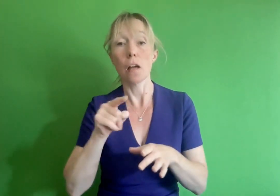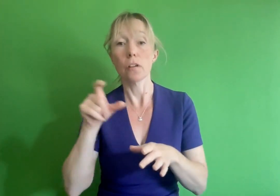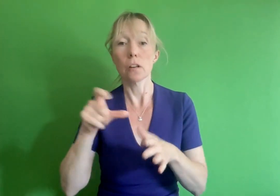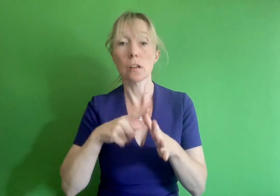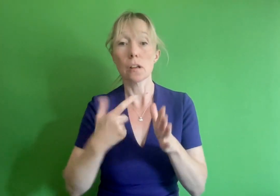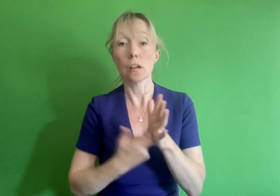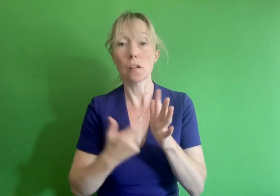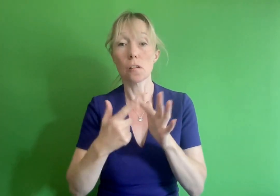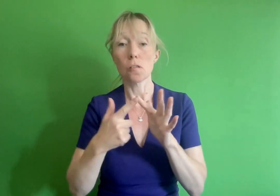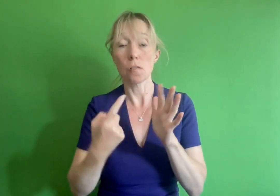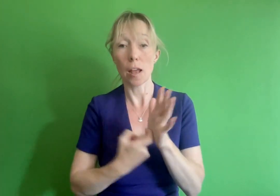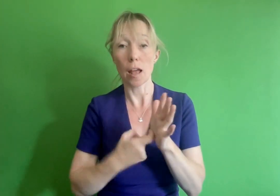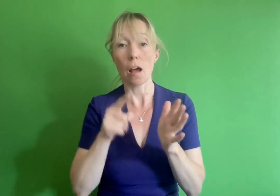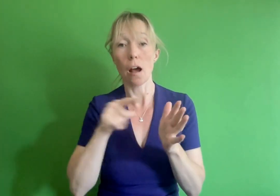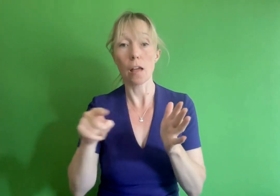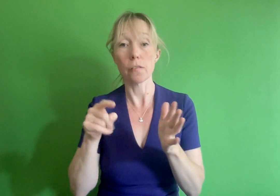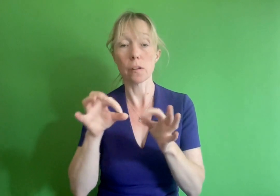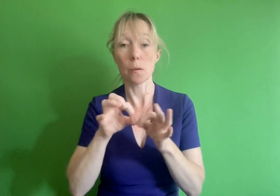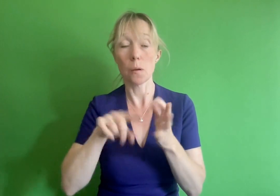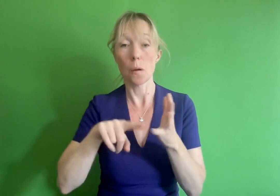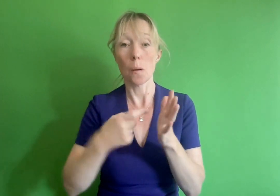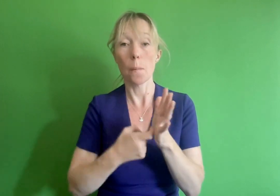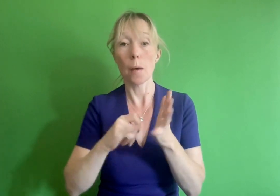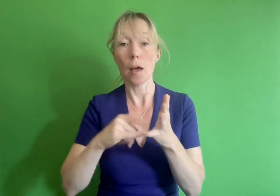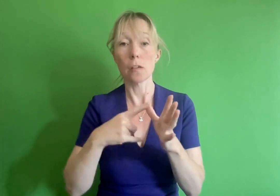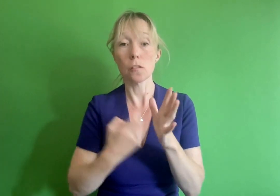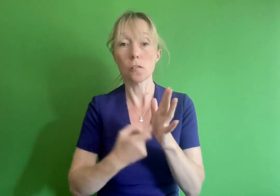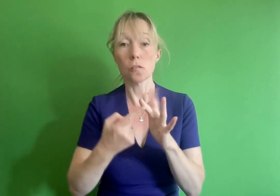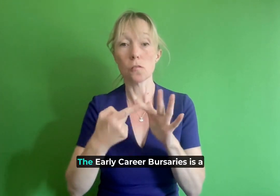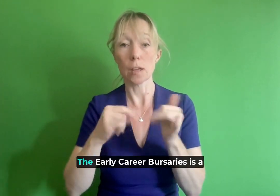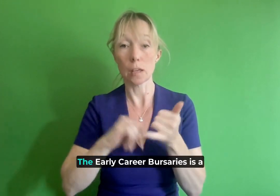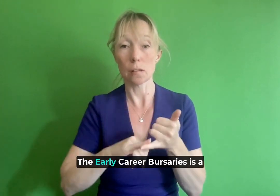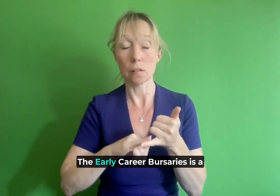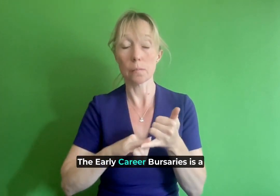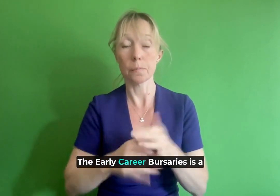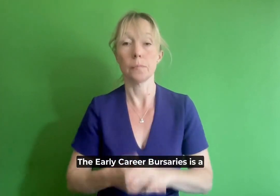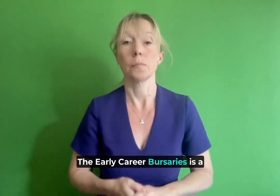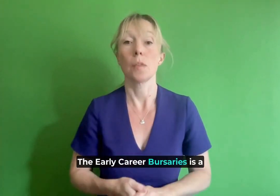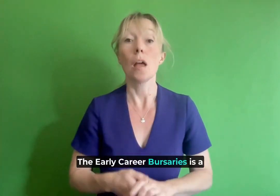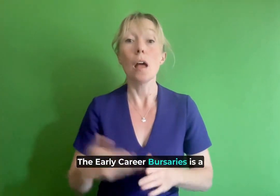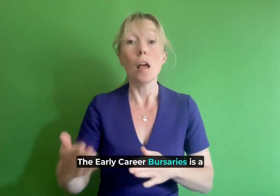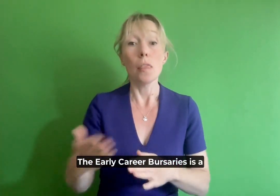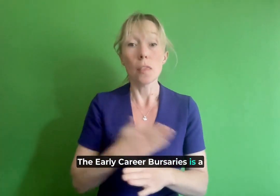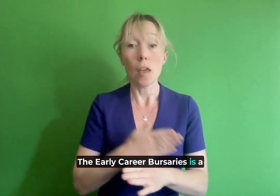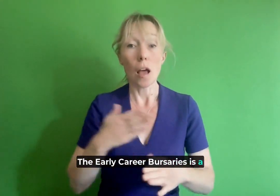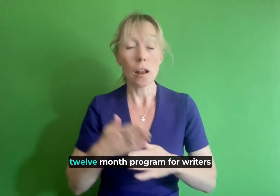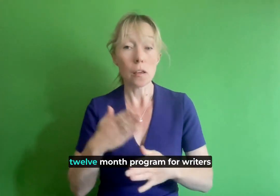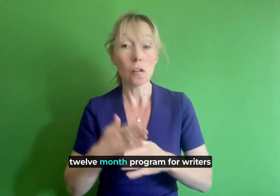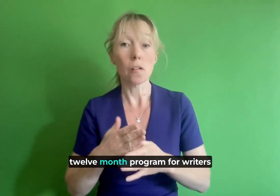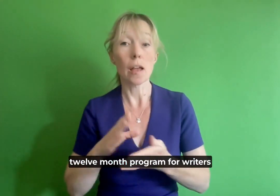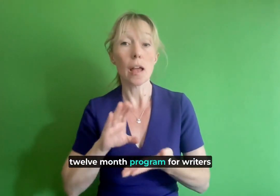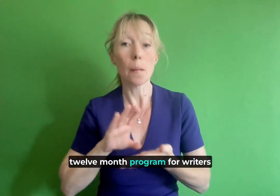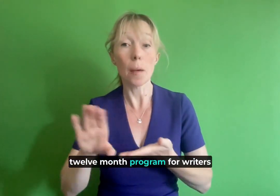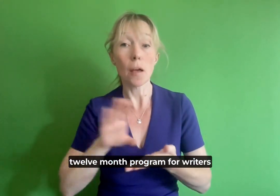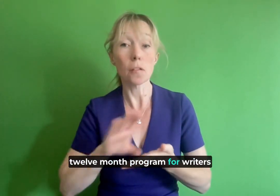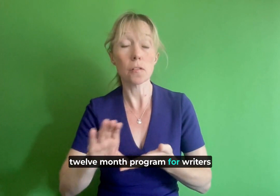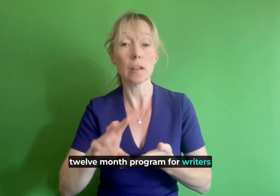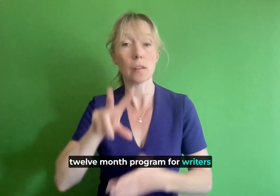www.spreadtheword.org.uk/projects/early-career-bursaries. 1. The Early Career Bursaries is a 12-month programme for